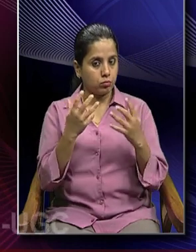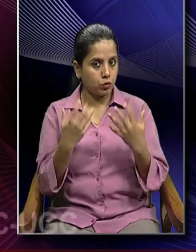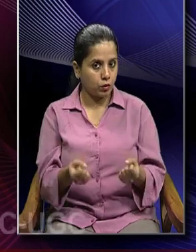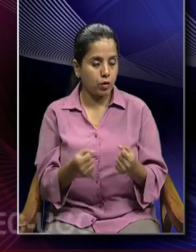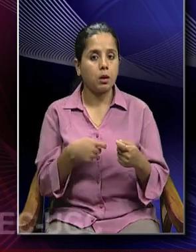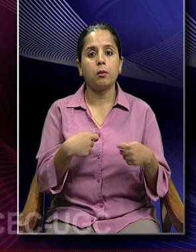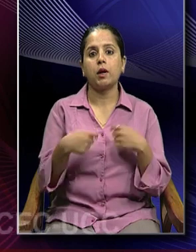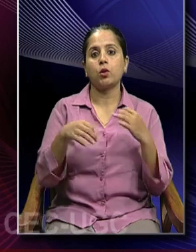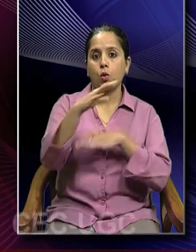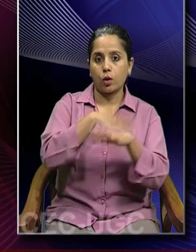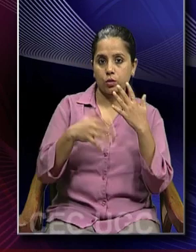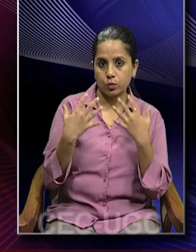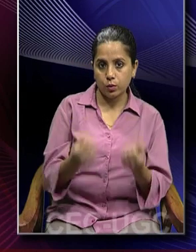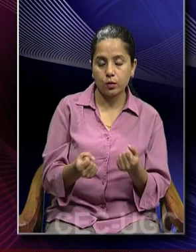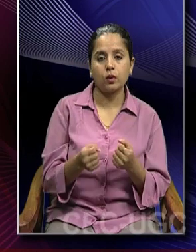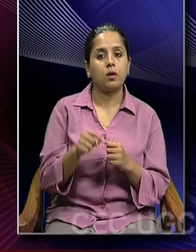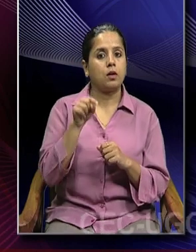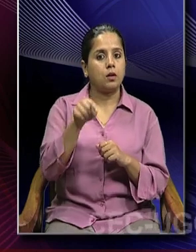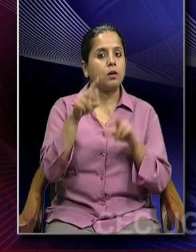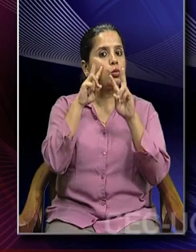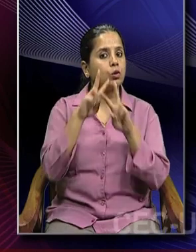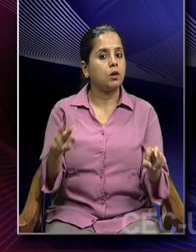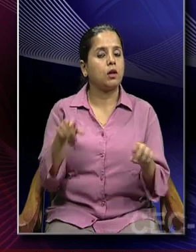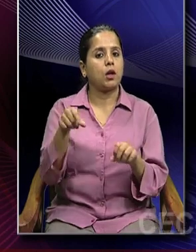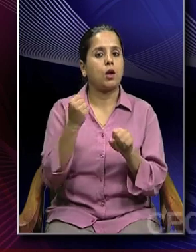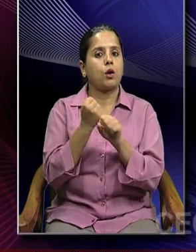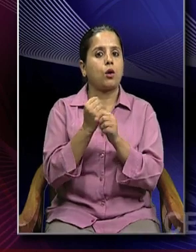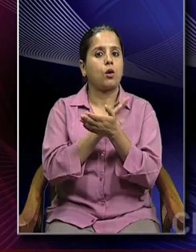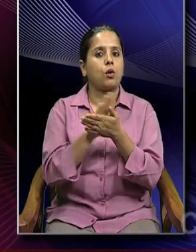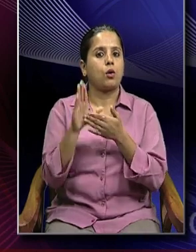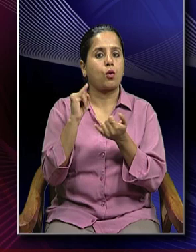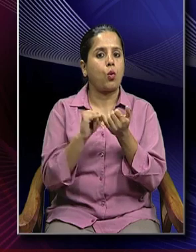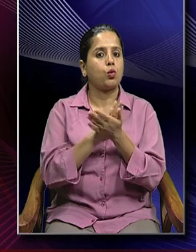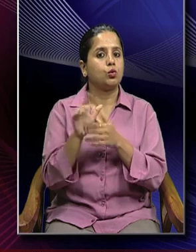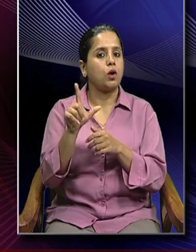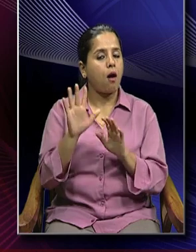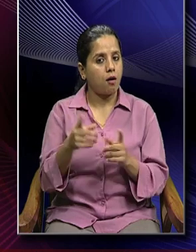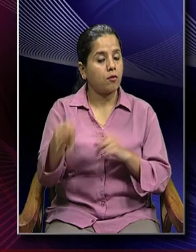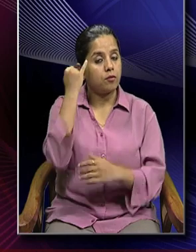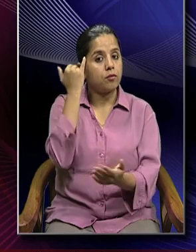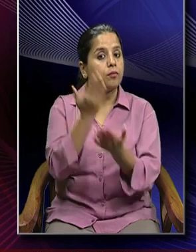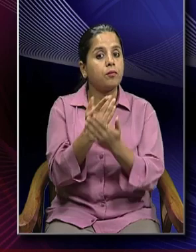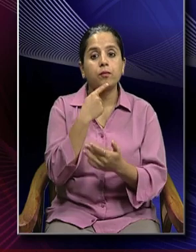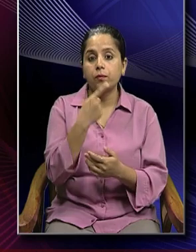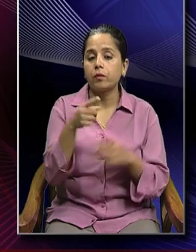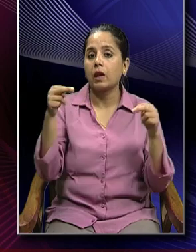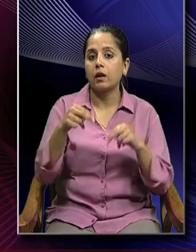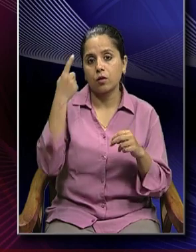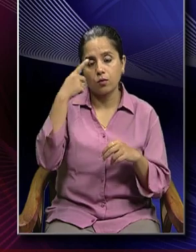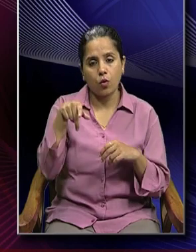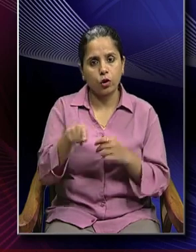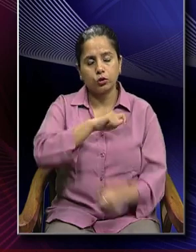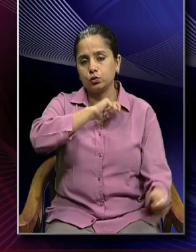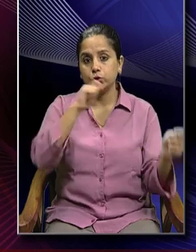business organization. There is a research by Ghoshal and other researchers which suggests that the need for radical